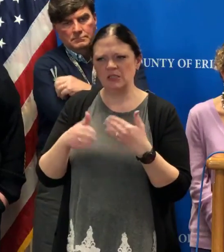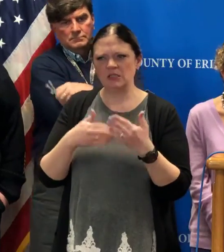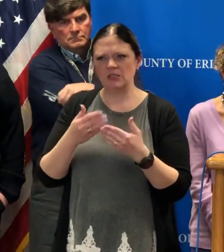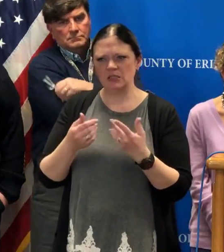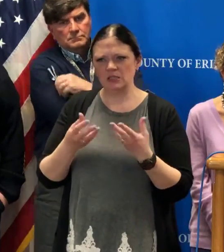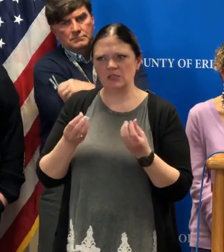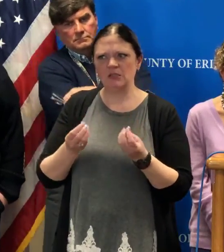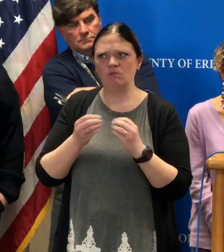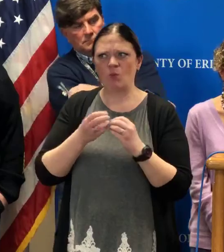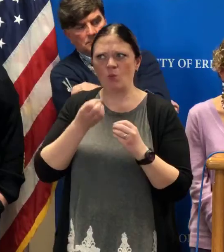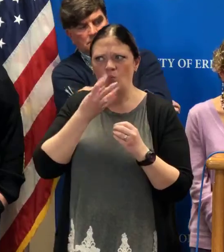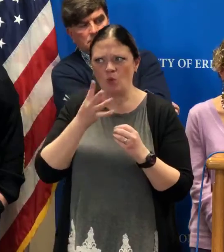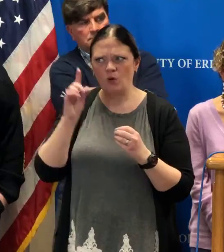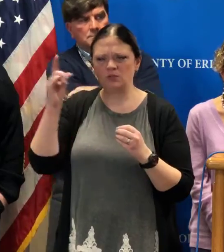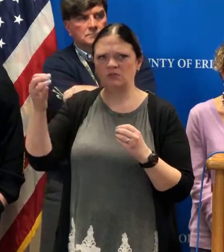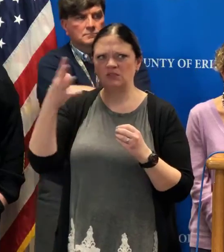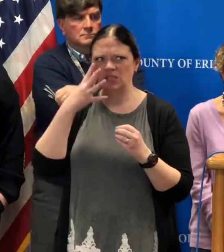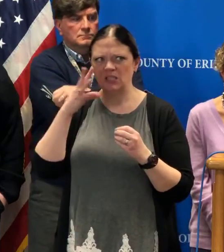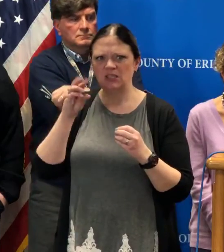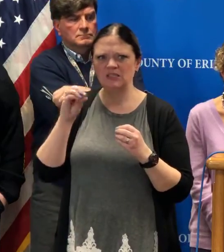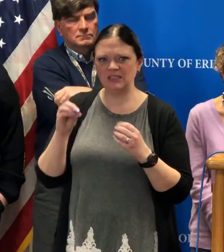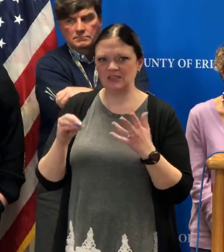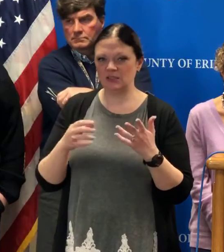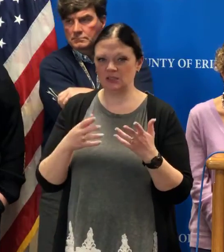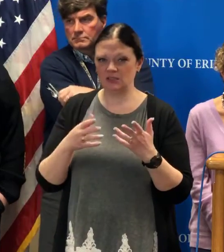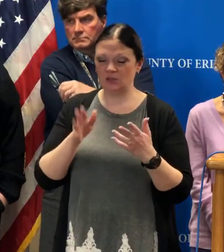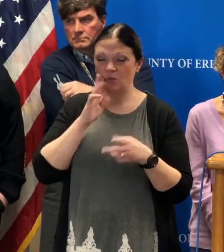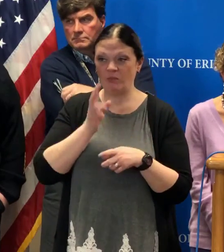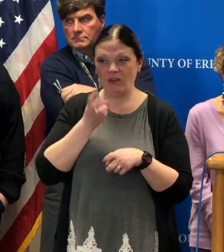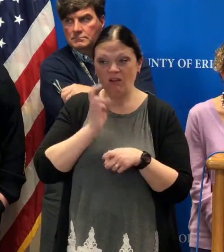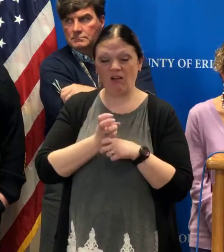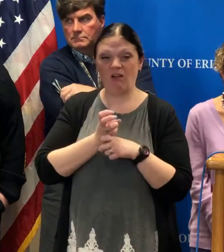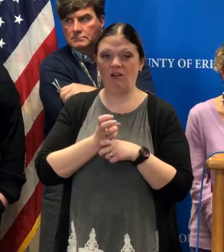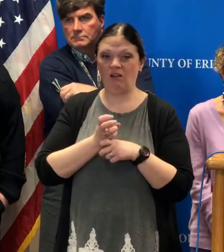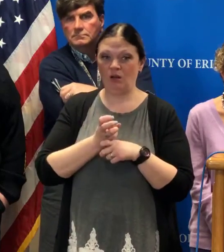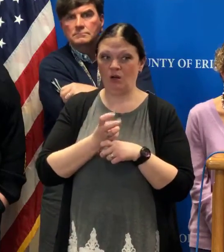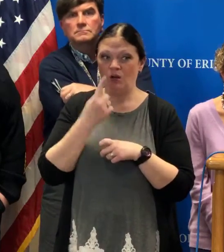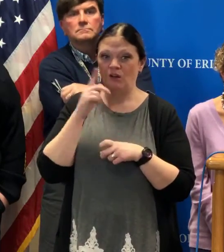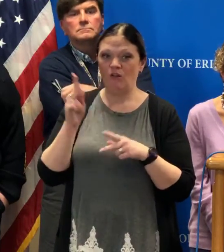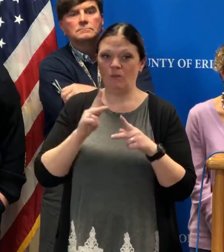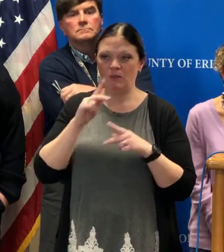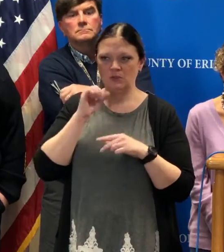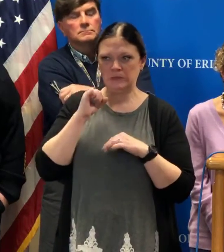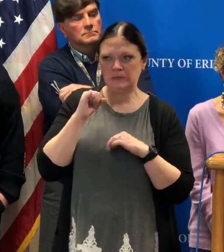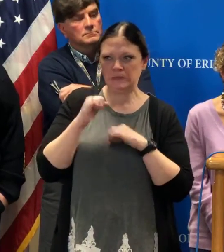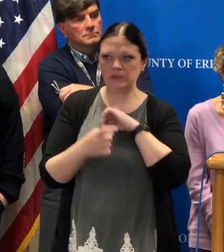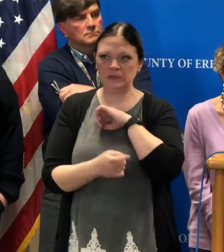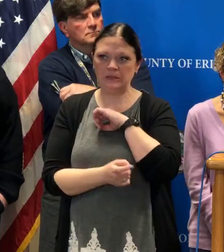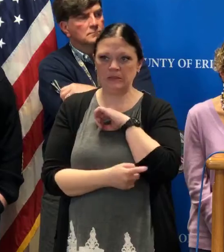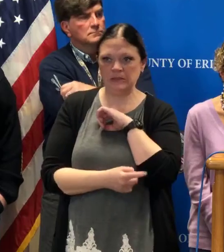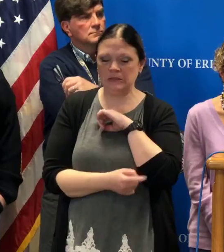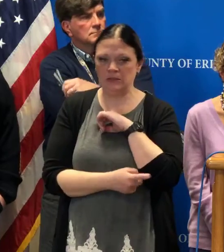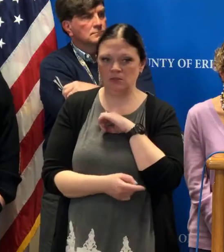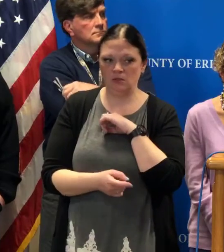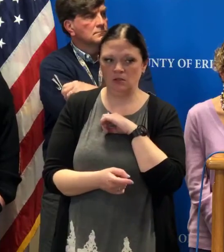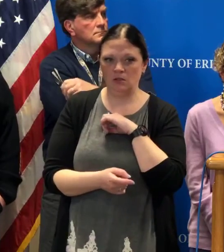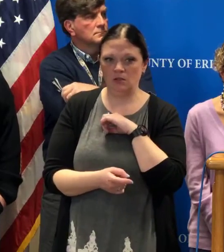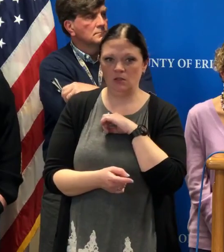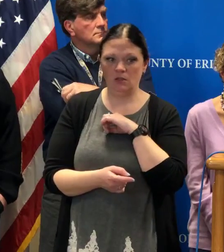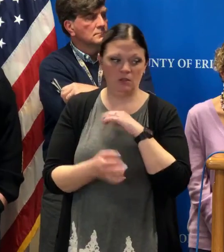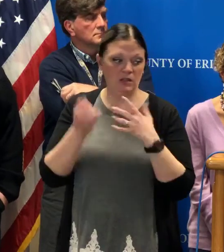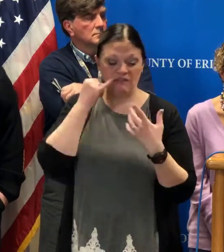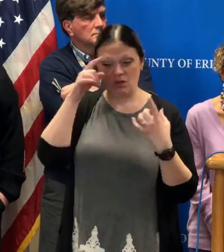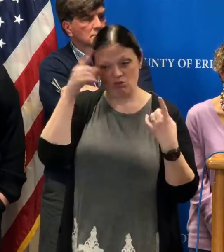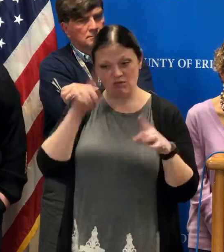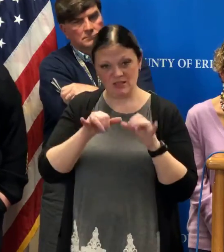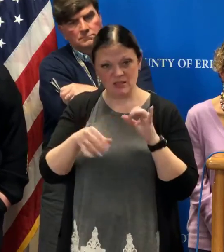weather, it's sunny and it's 60, it's going to be harder for people to resist the temptation, even if they've agreed to stay